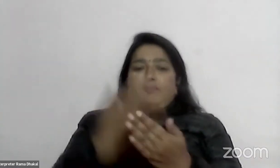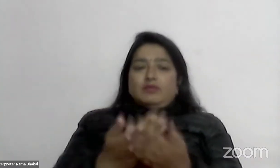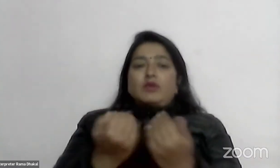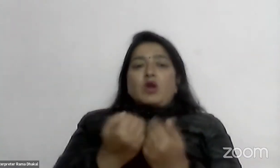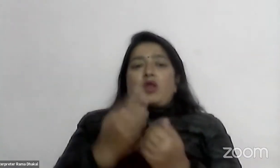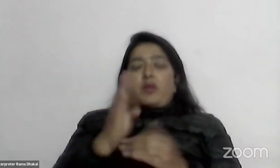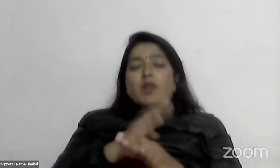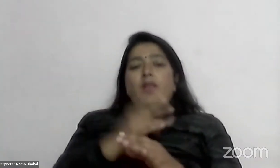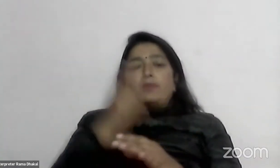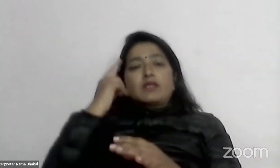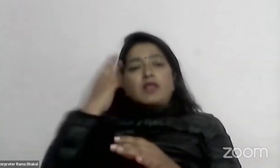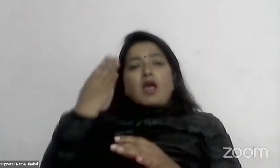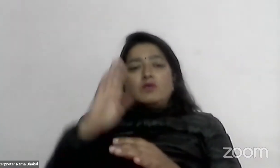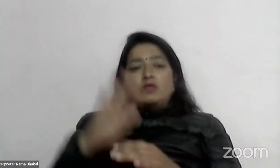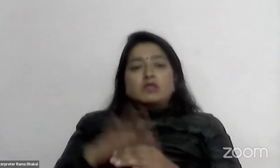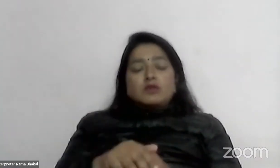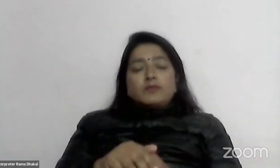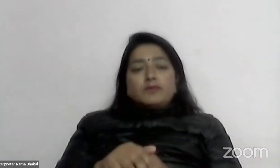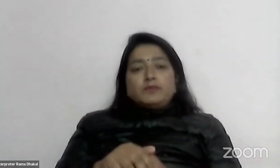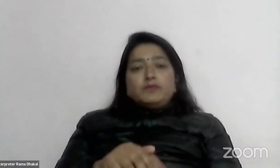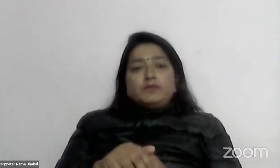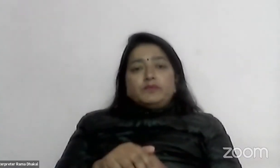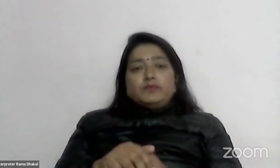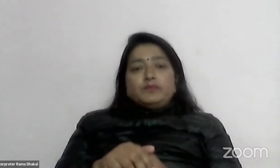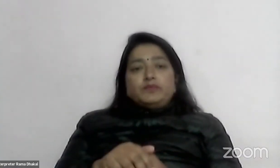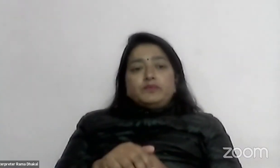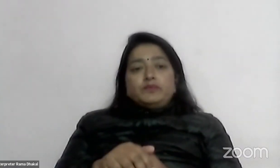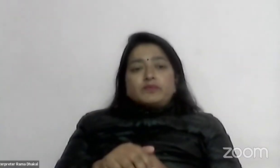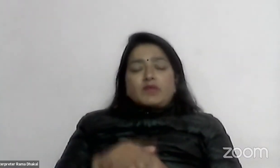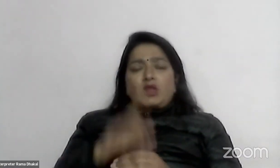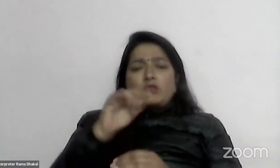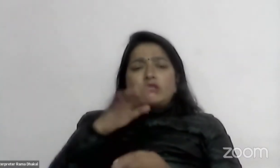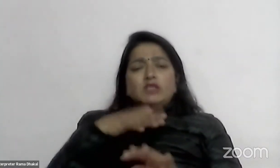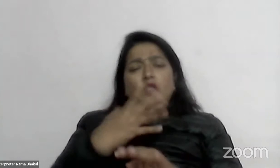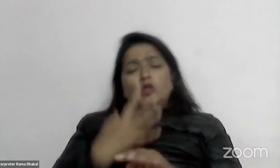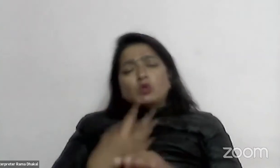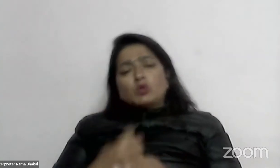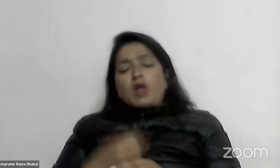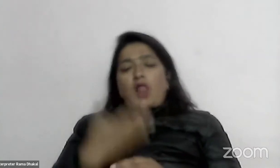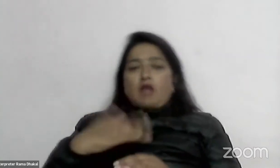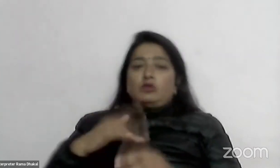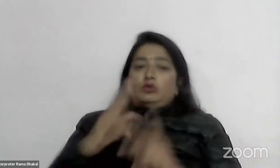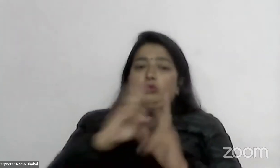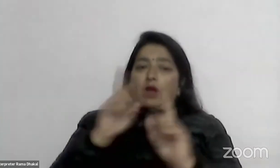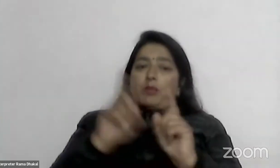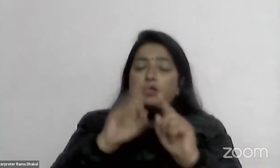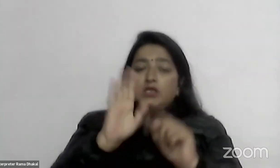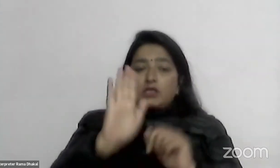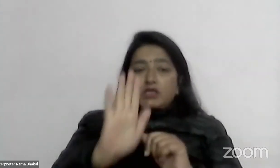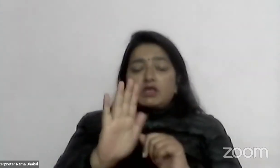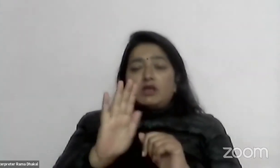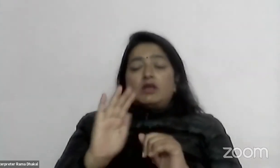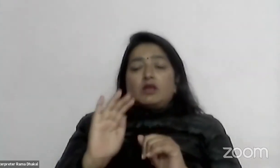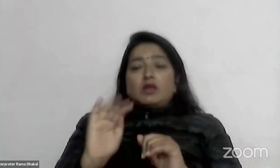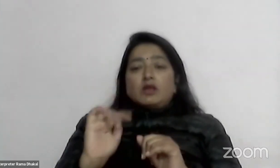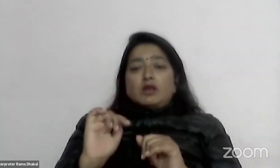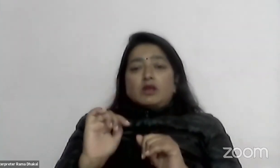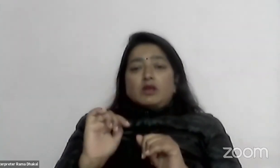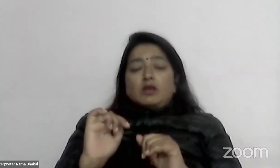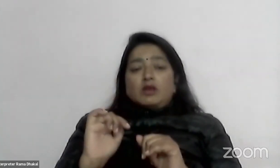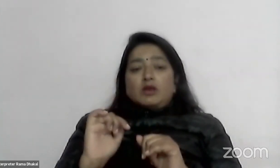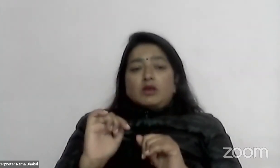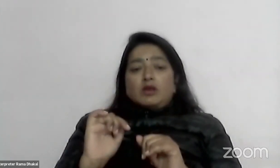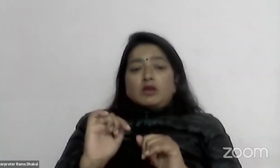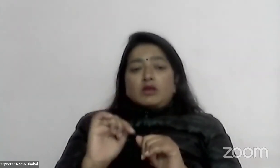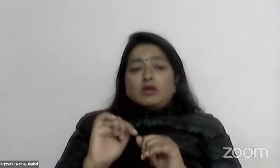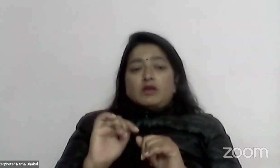know, it was a disappointment in the sense that, you know, there was a fairly